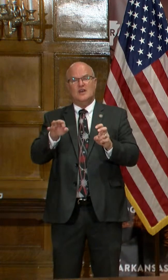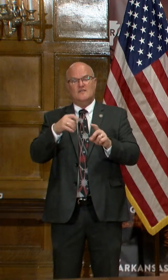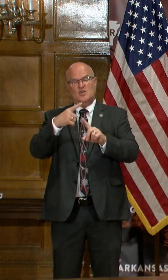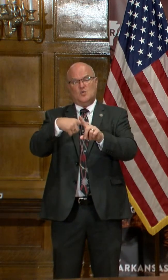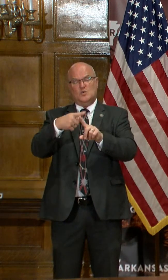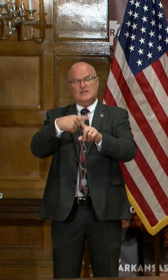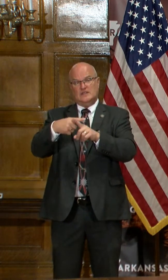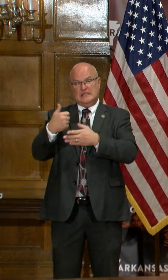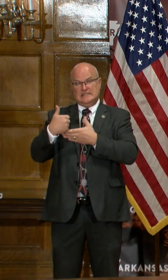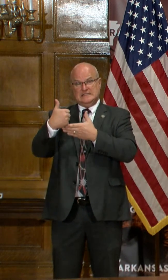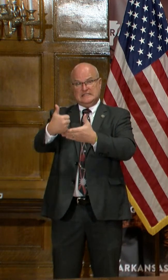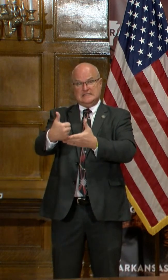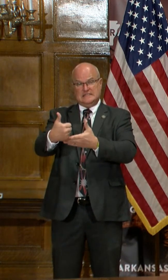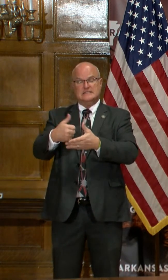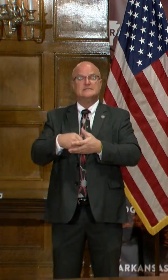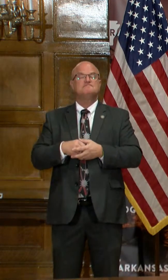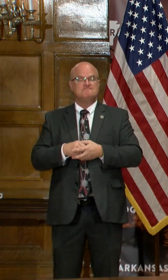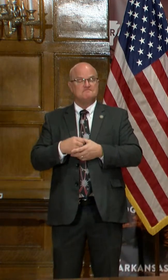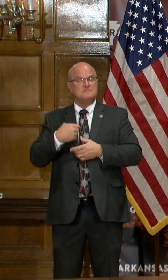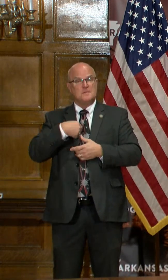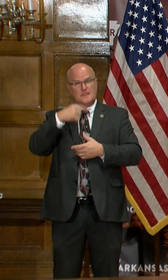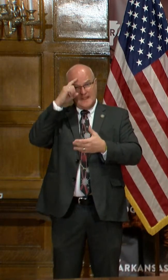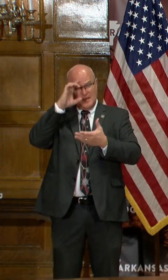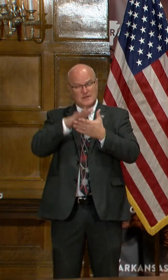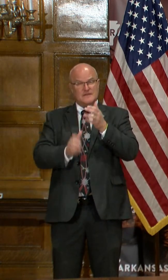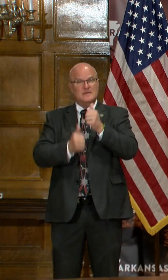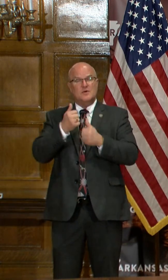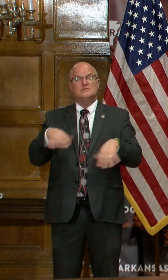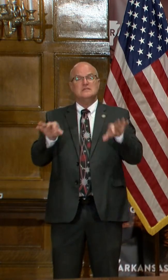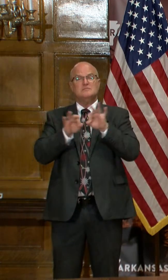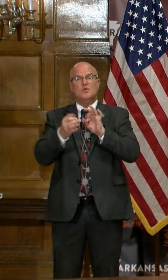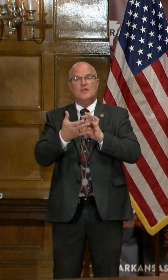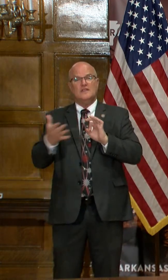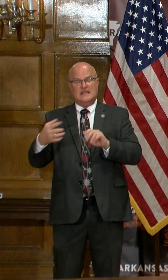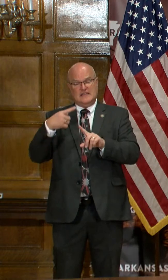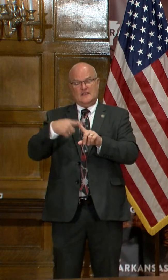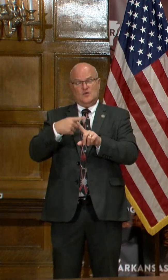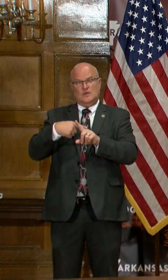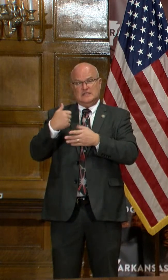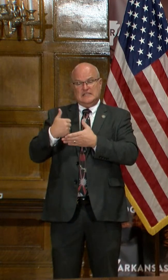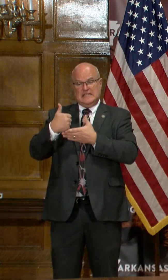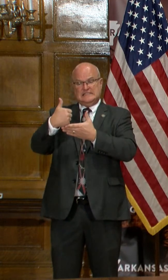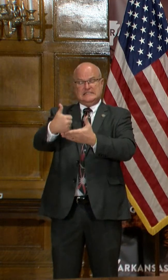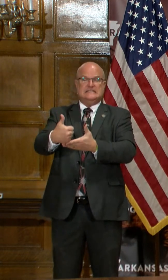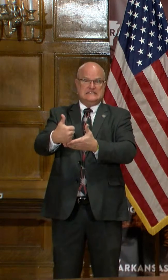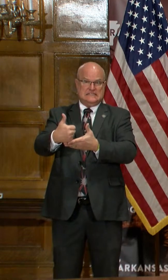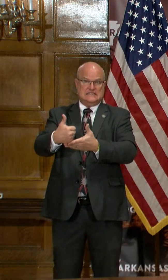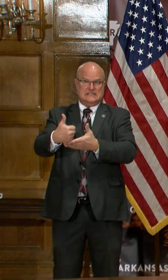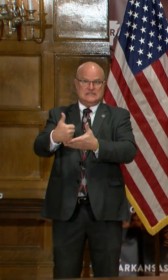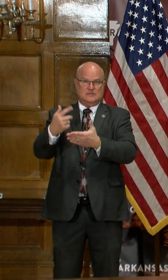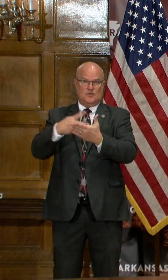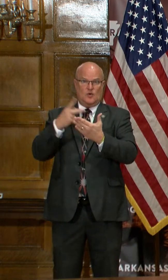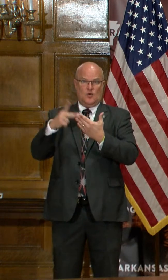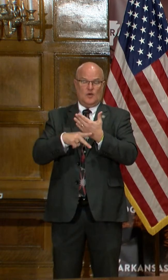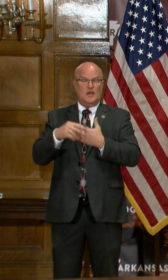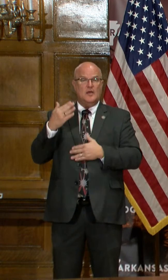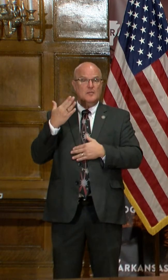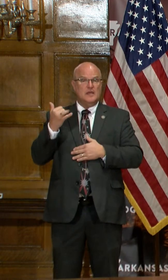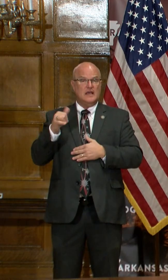rental assistance. I've always believed that the most important thing is the rental assistance